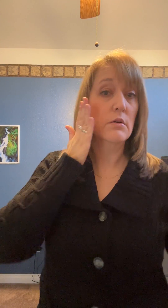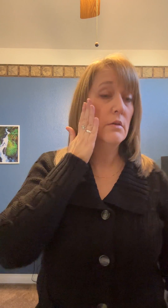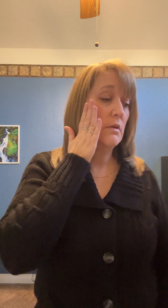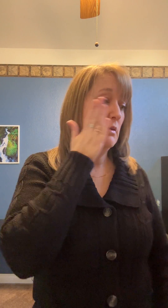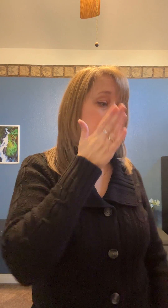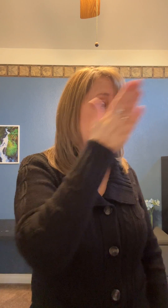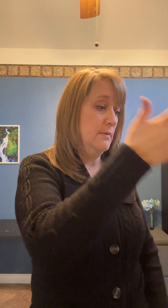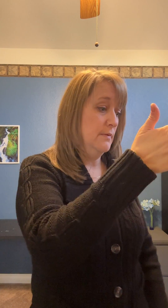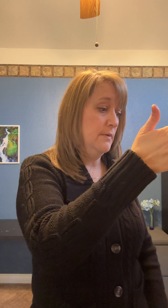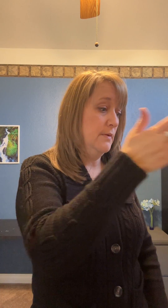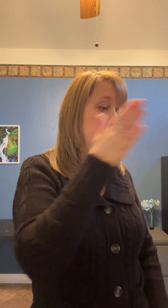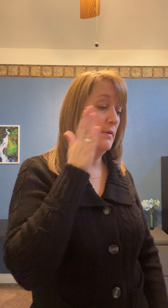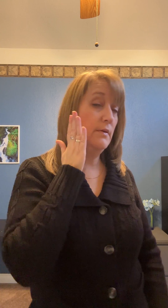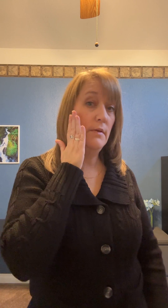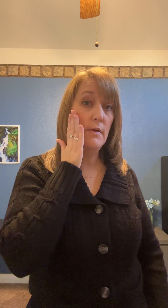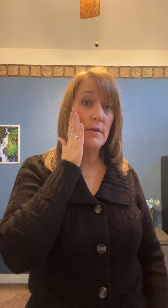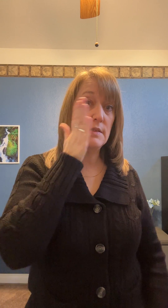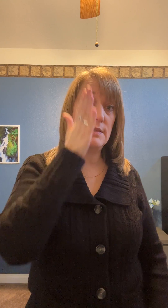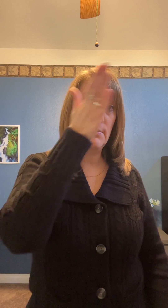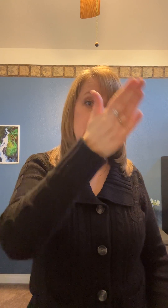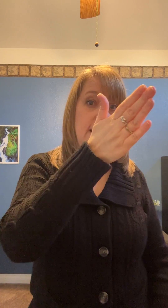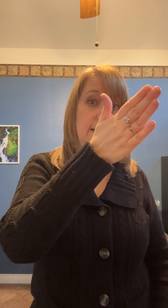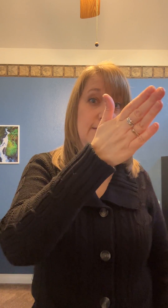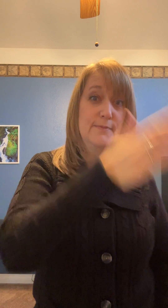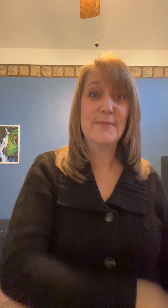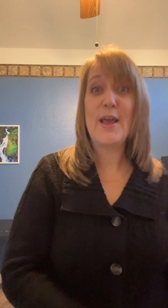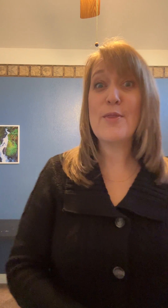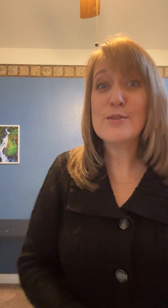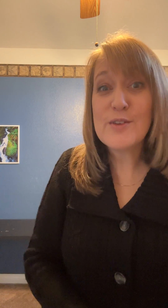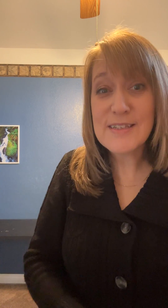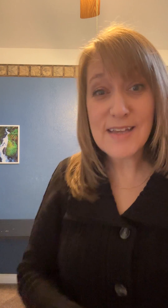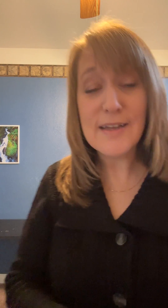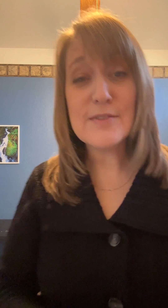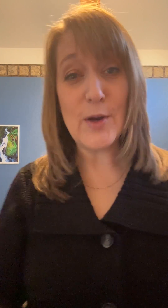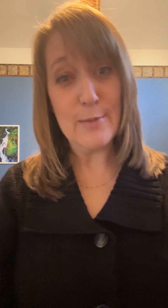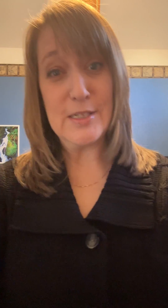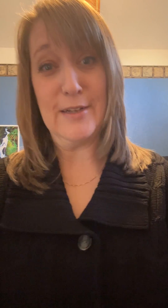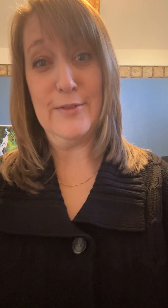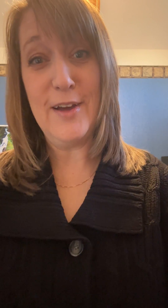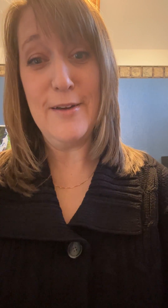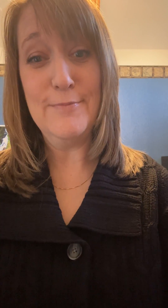Someday. And those are the signs for I'm a child of God.